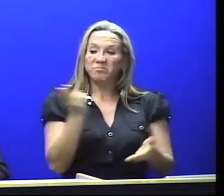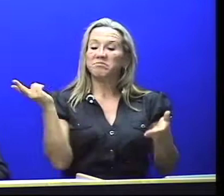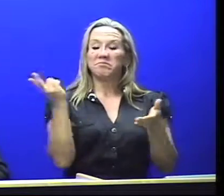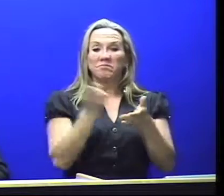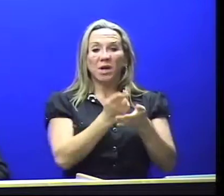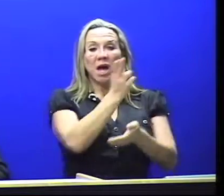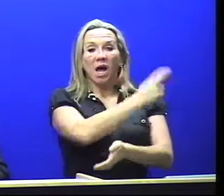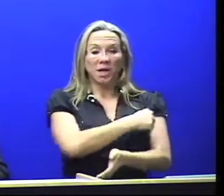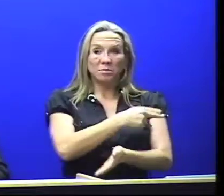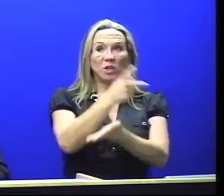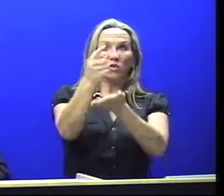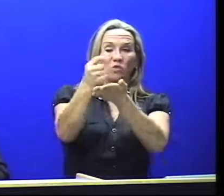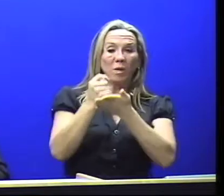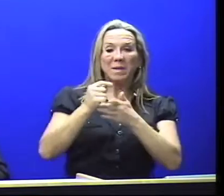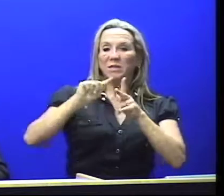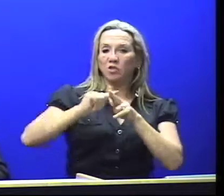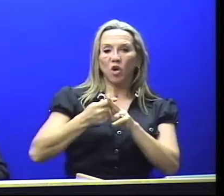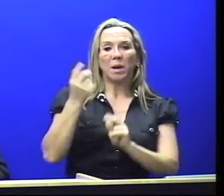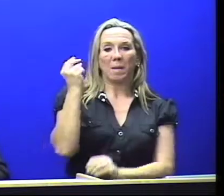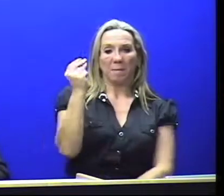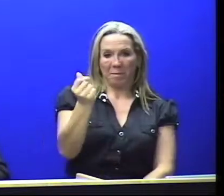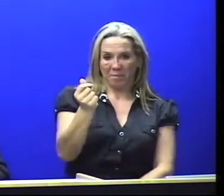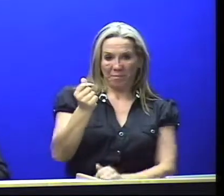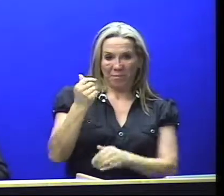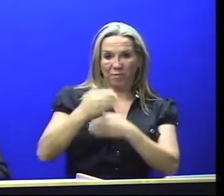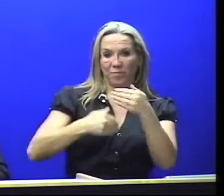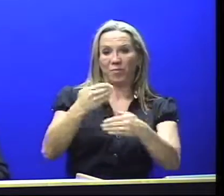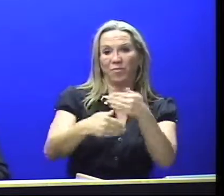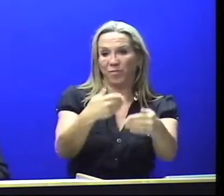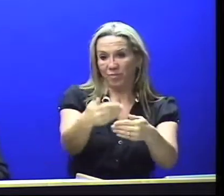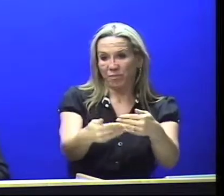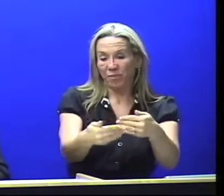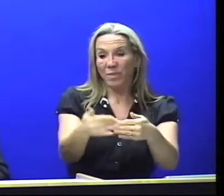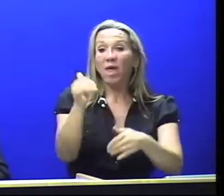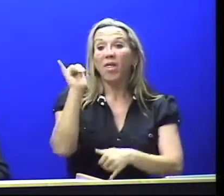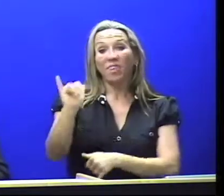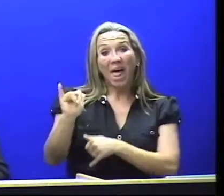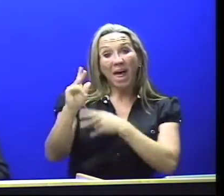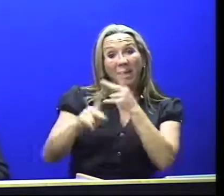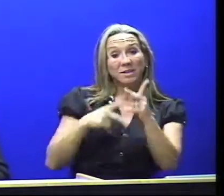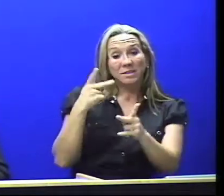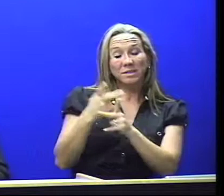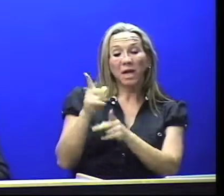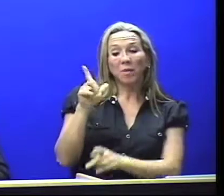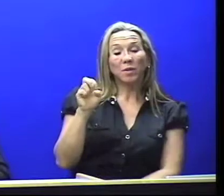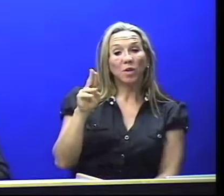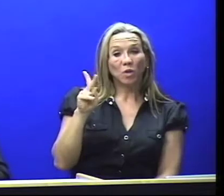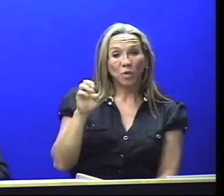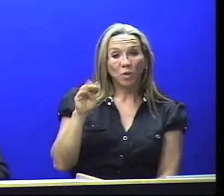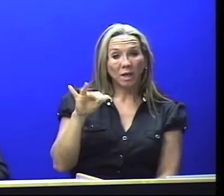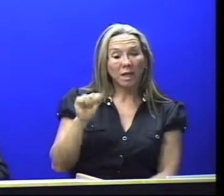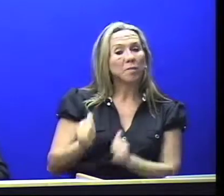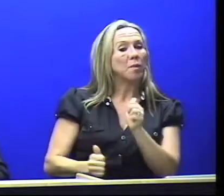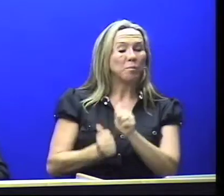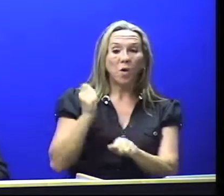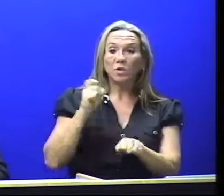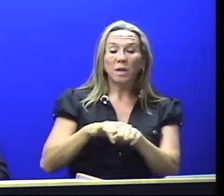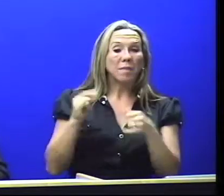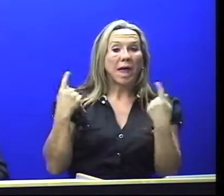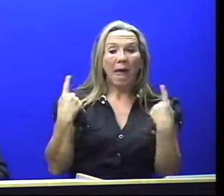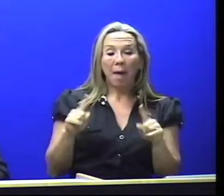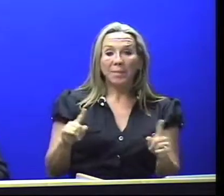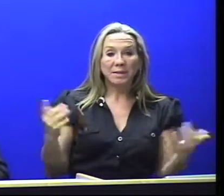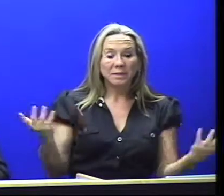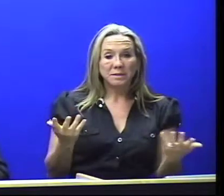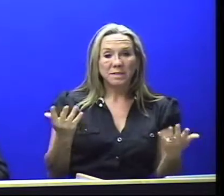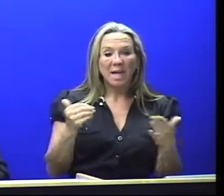and the treatment begins immediately. This type of leukemia usually occurs either